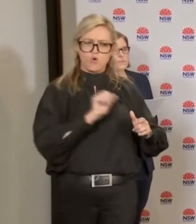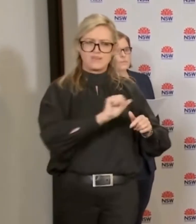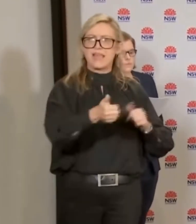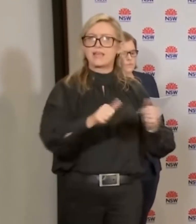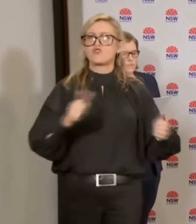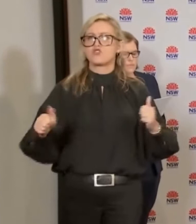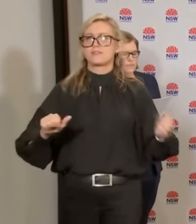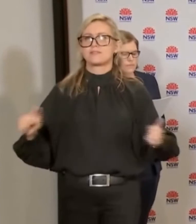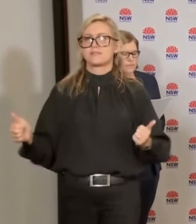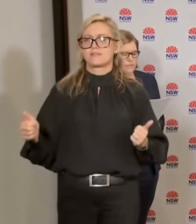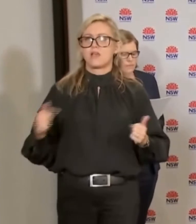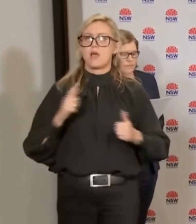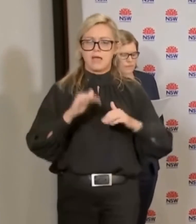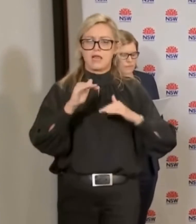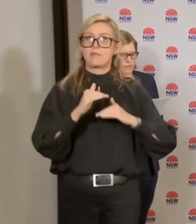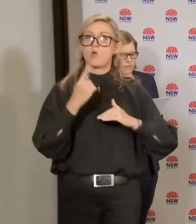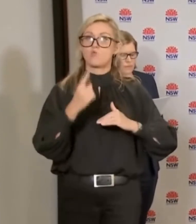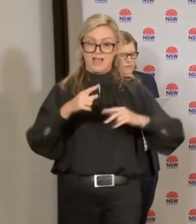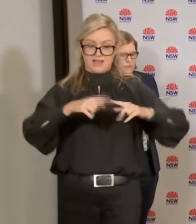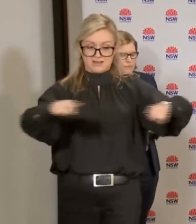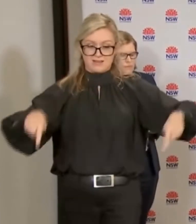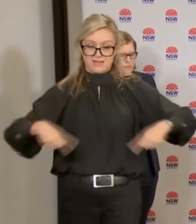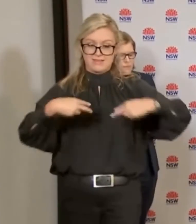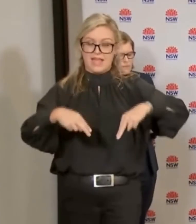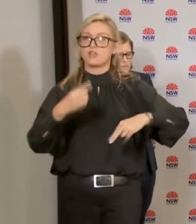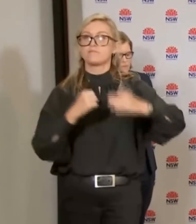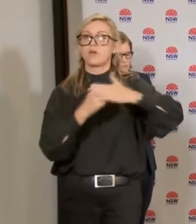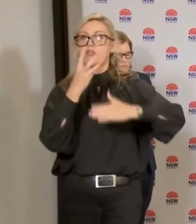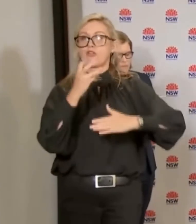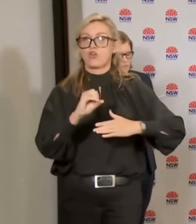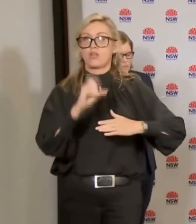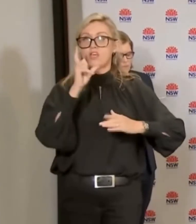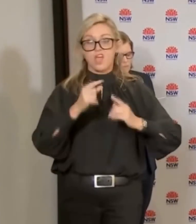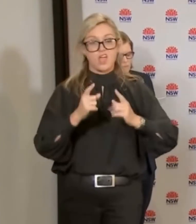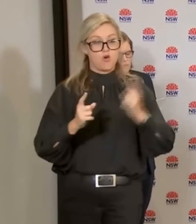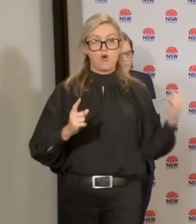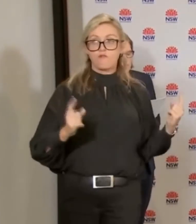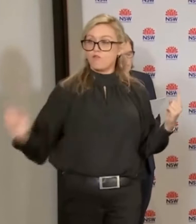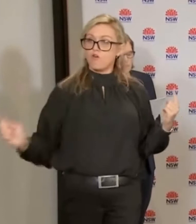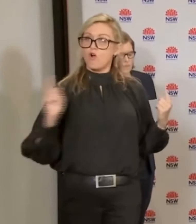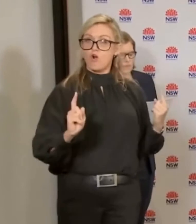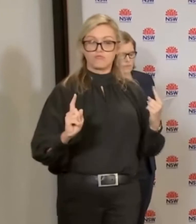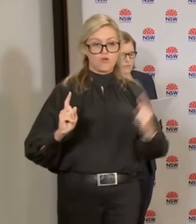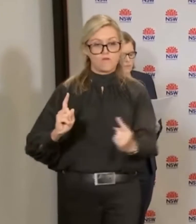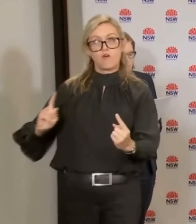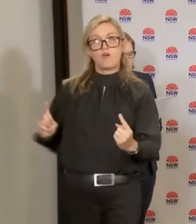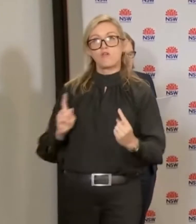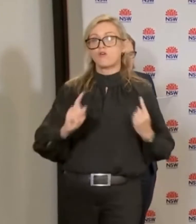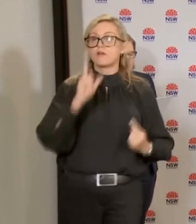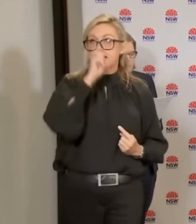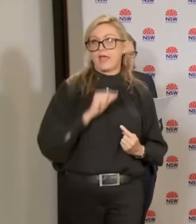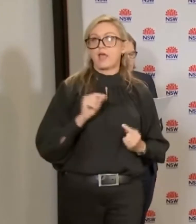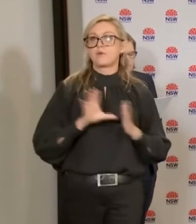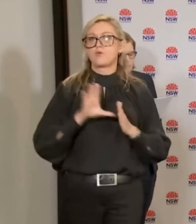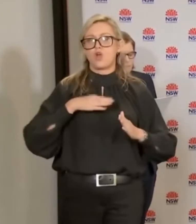but it has to be only 30 at a time. And that is to make sure that we, again, reduce the risk of super spreading events, but